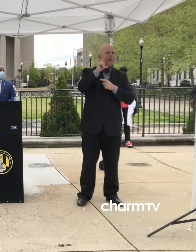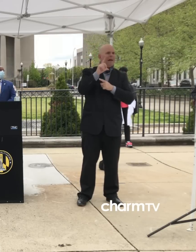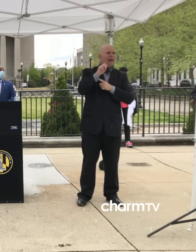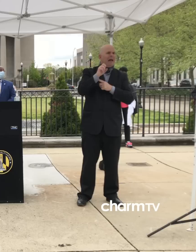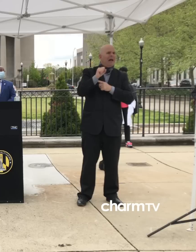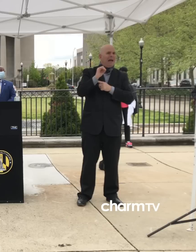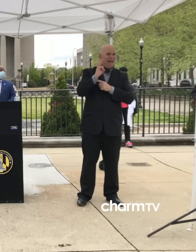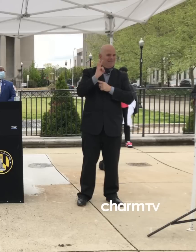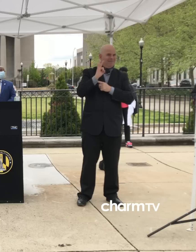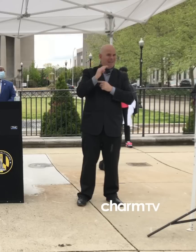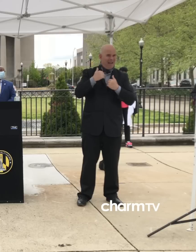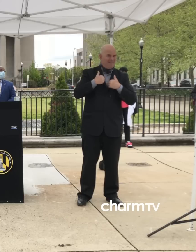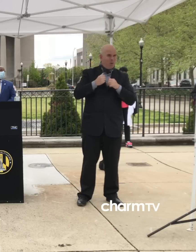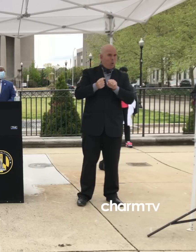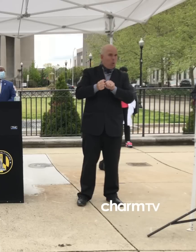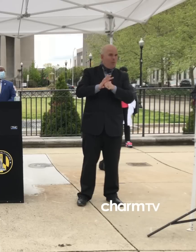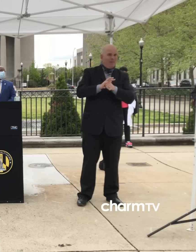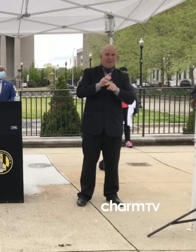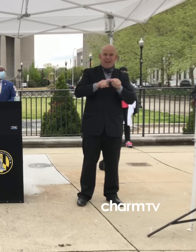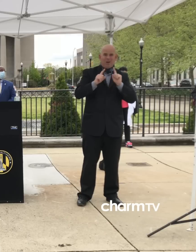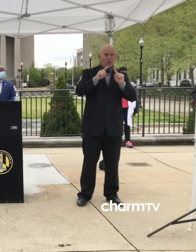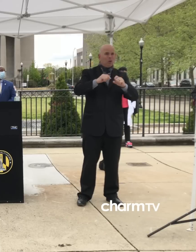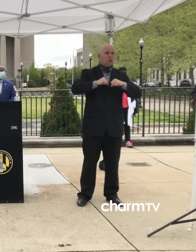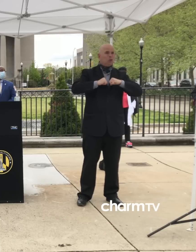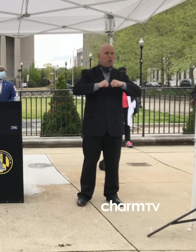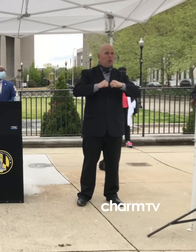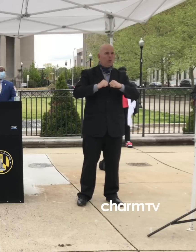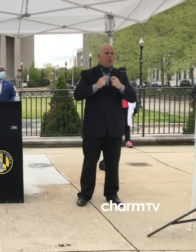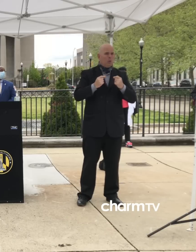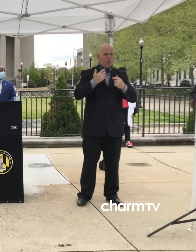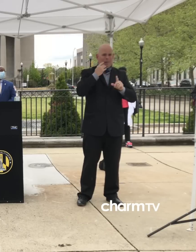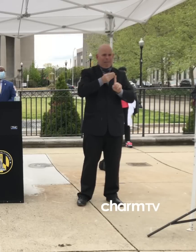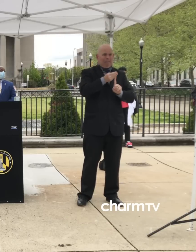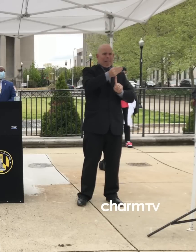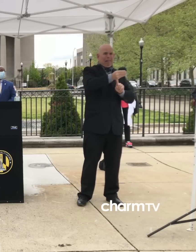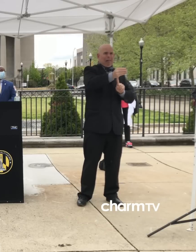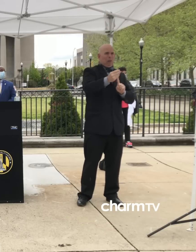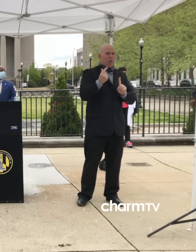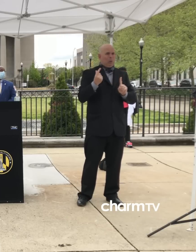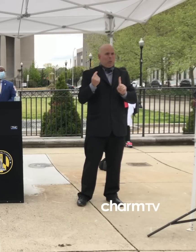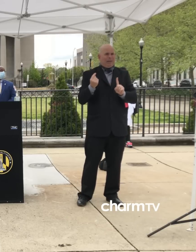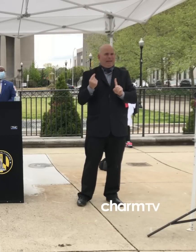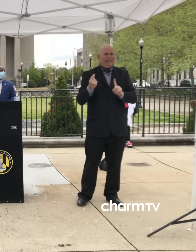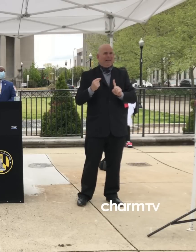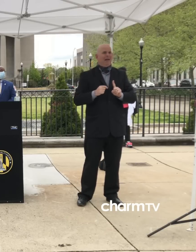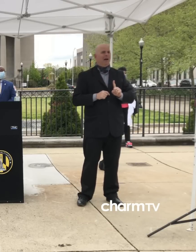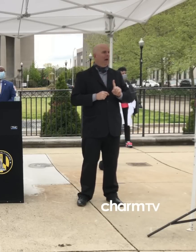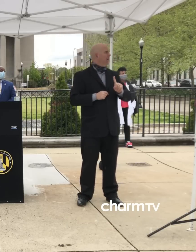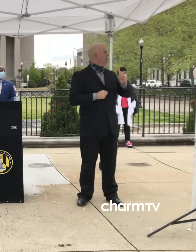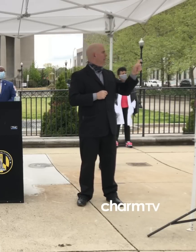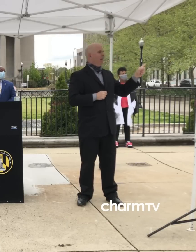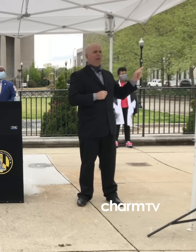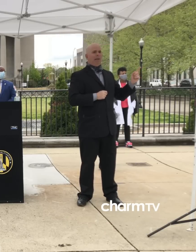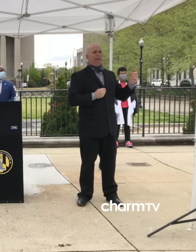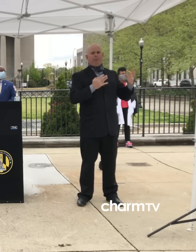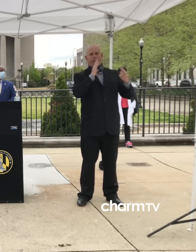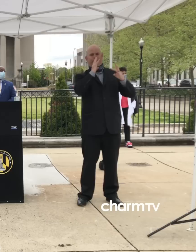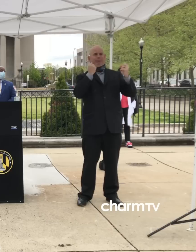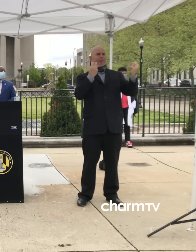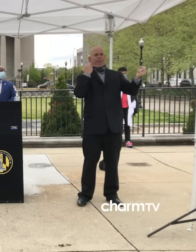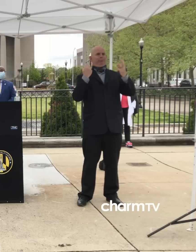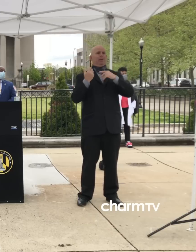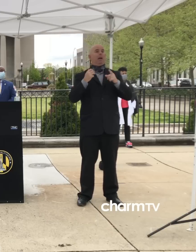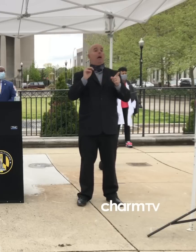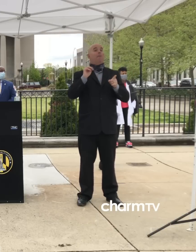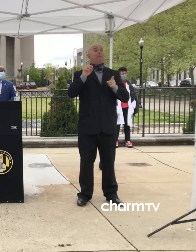Jane, and then they can't go to a shelter for fear of Governor infecting yesterday others. announced that the state has purchased directly from South Korean company